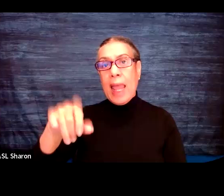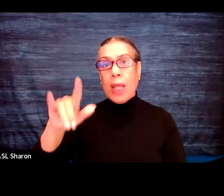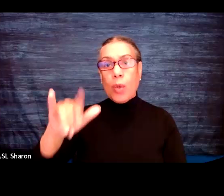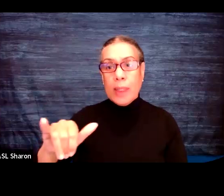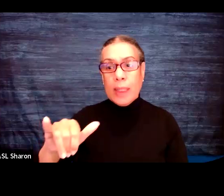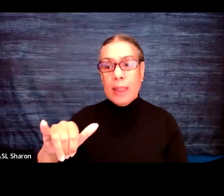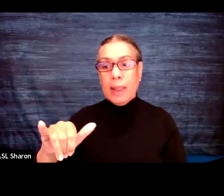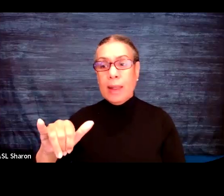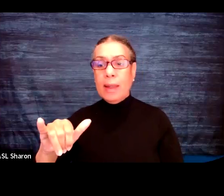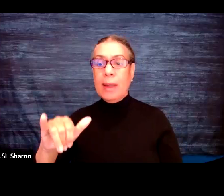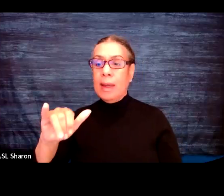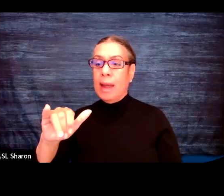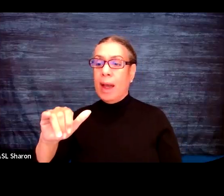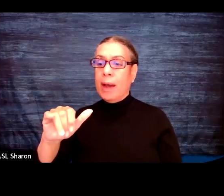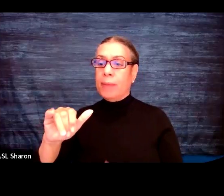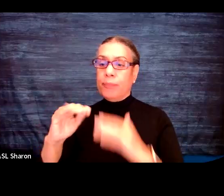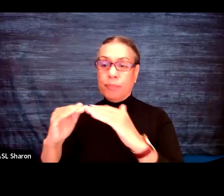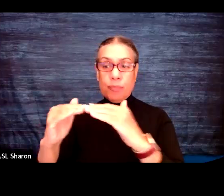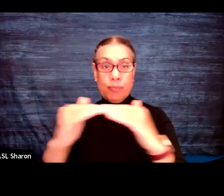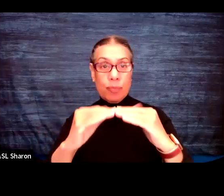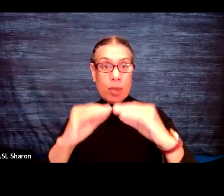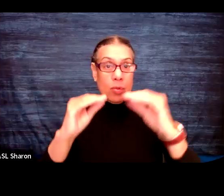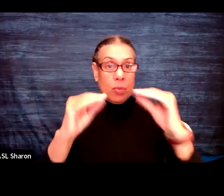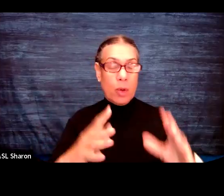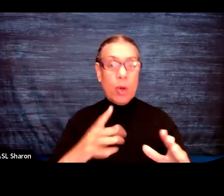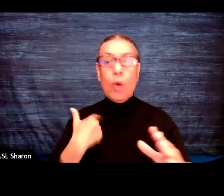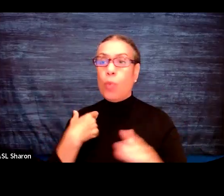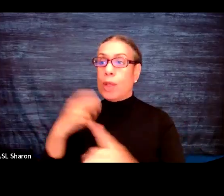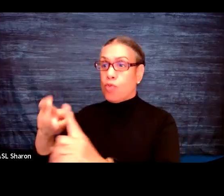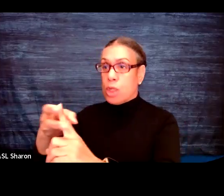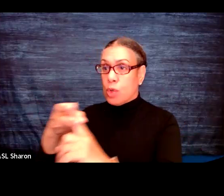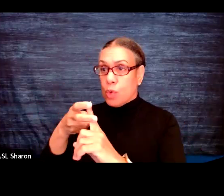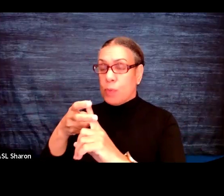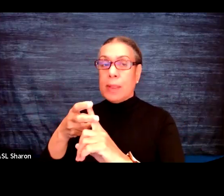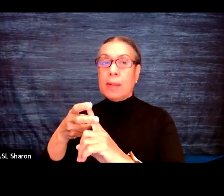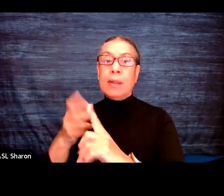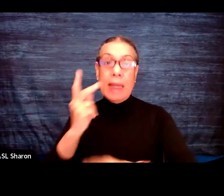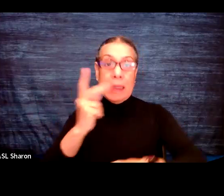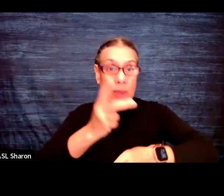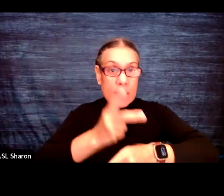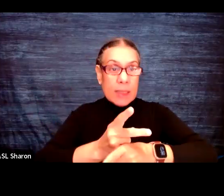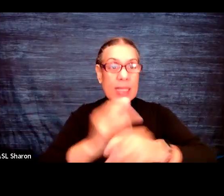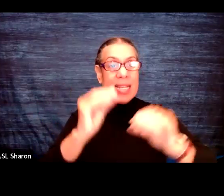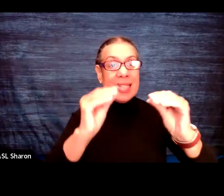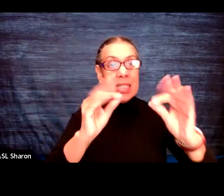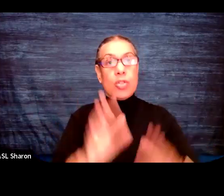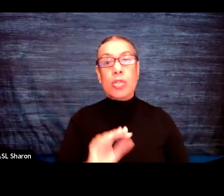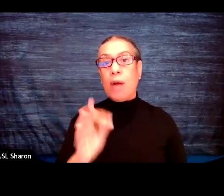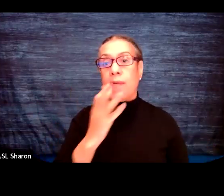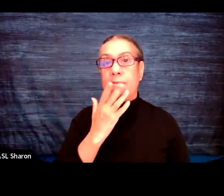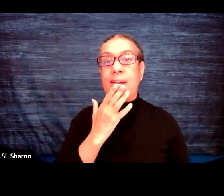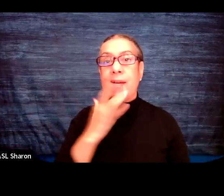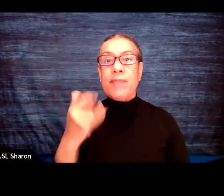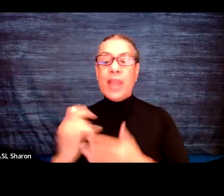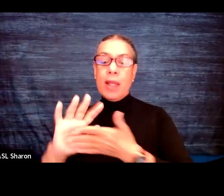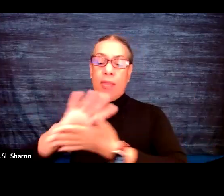Garrity Educators Report, which highlighted recruitment and retention trends for educators of color, have inadvertently masked